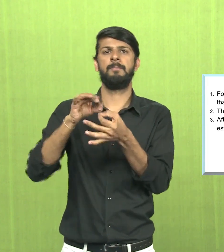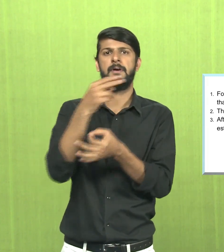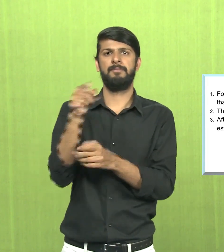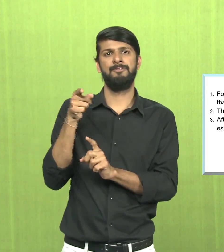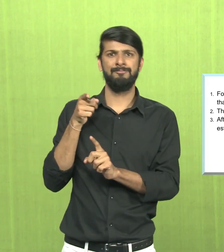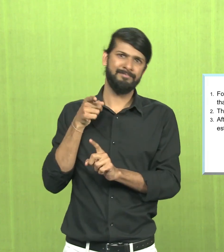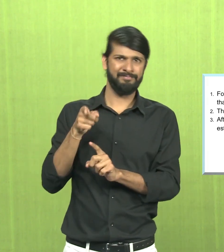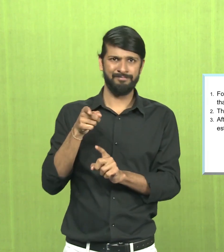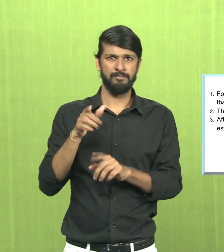also known as Lord Buddha,